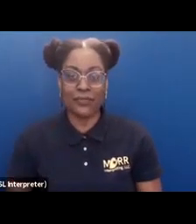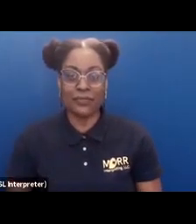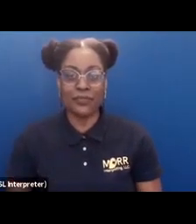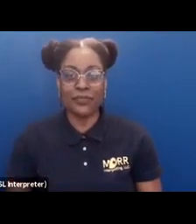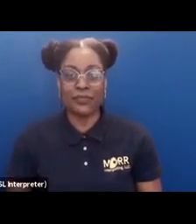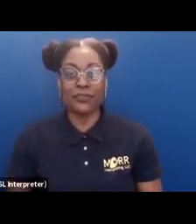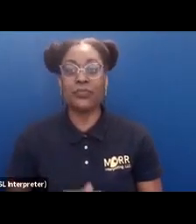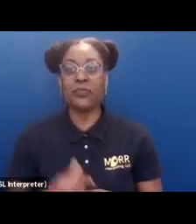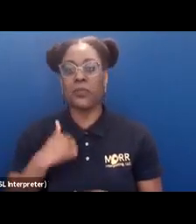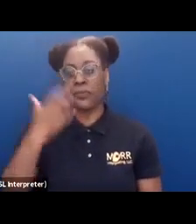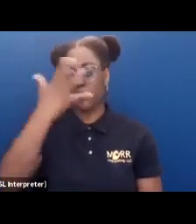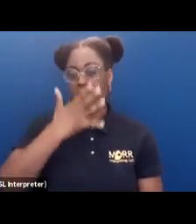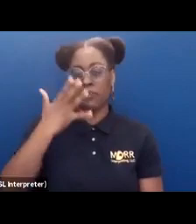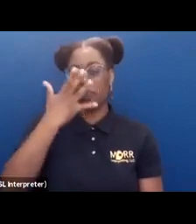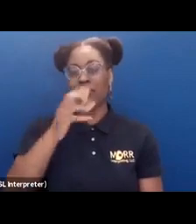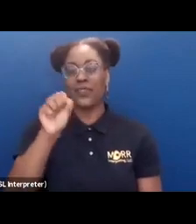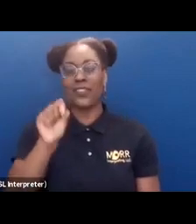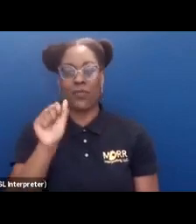Indian.